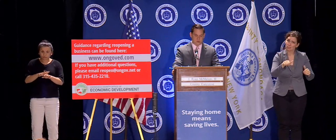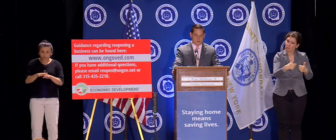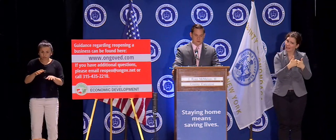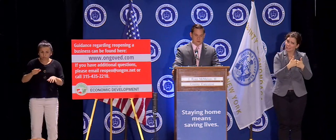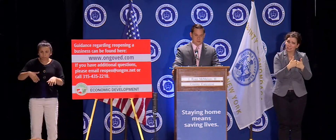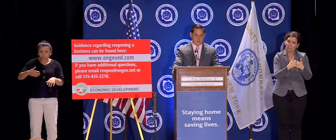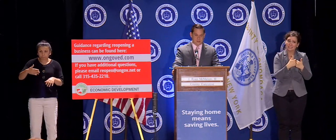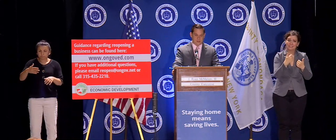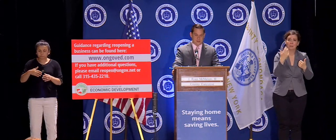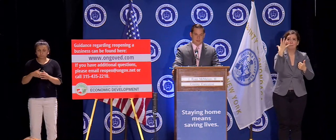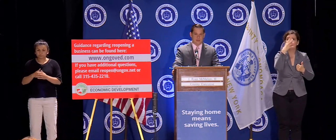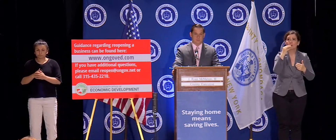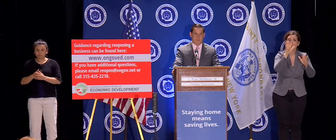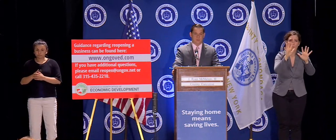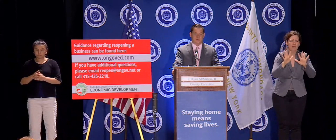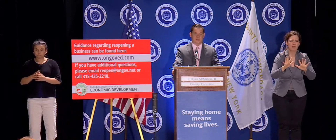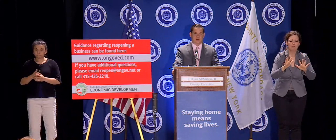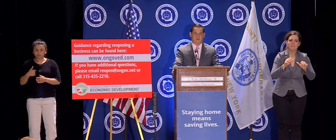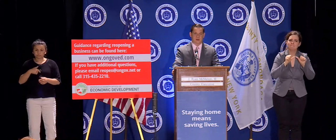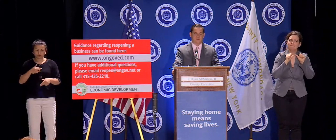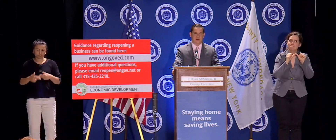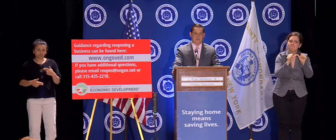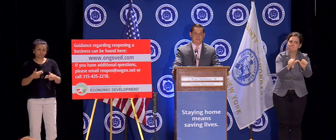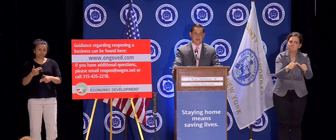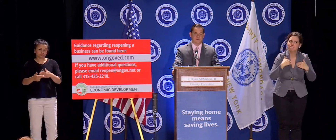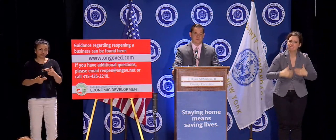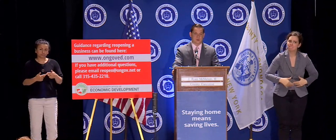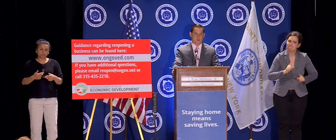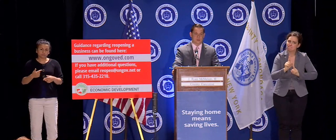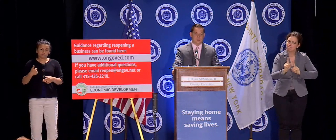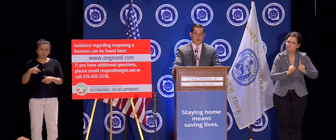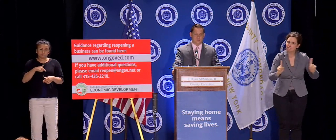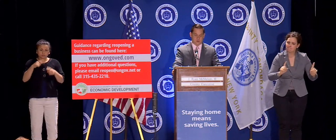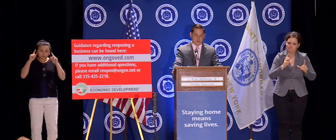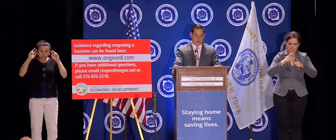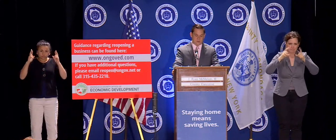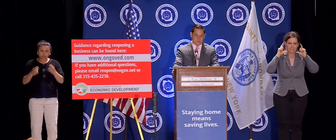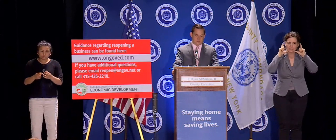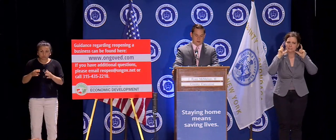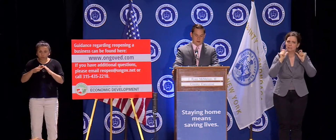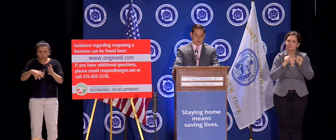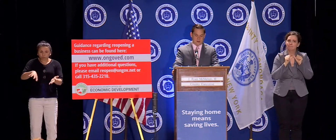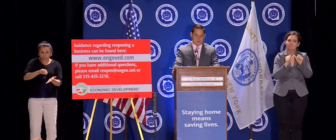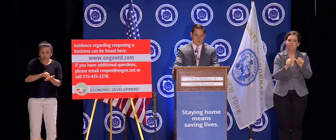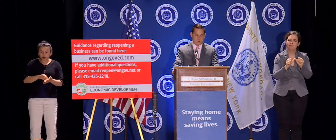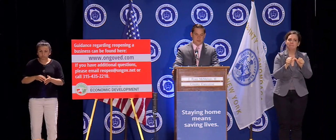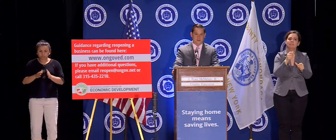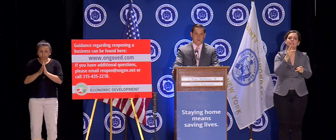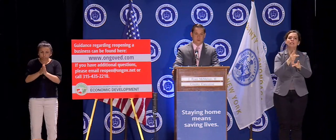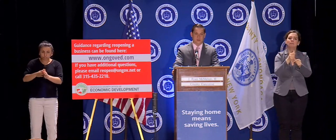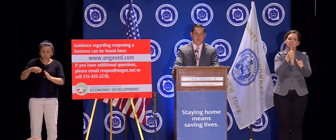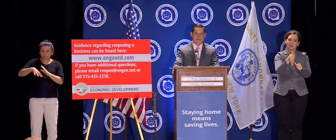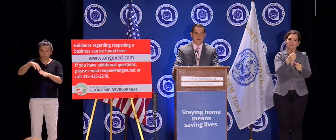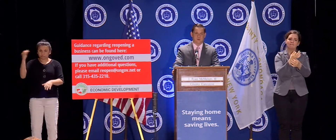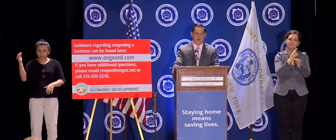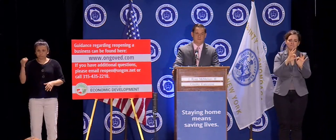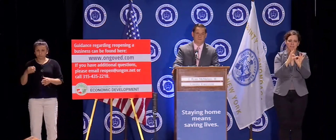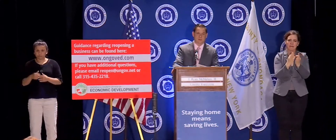to do things that keep ourselves and our families safe. So enjoy the weather, but please do it in a safe way.